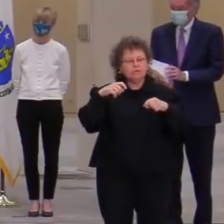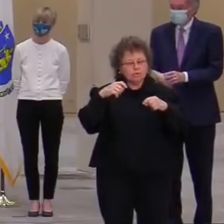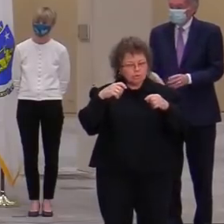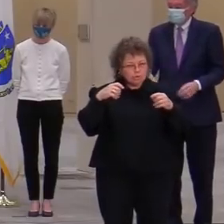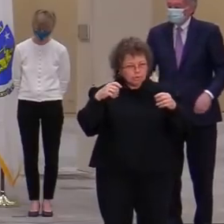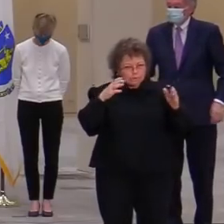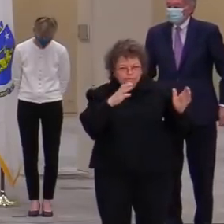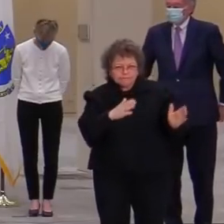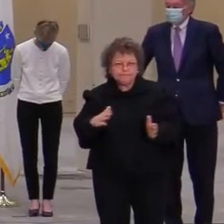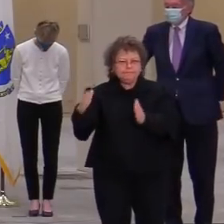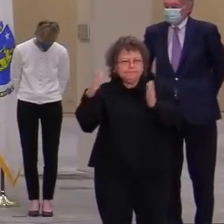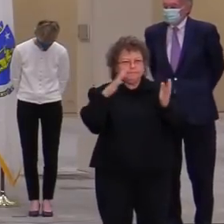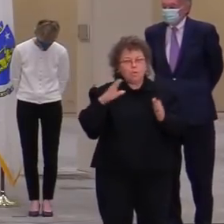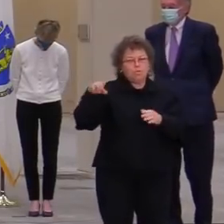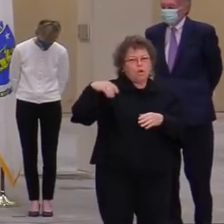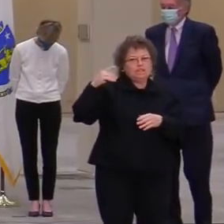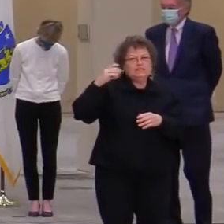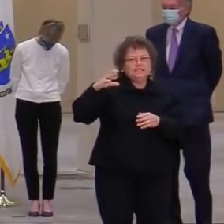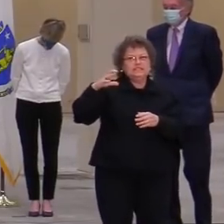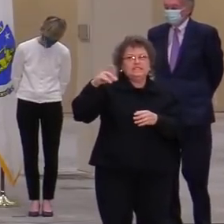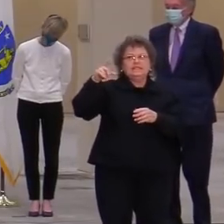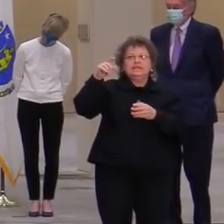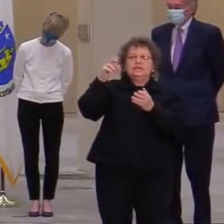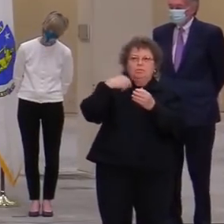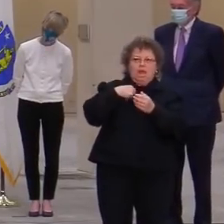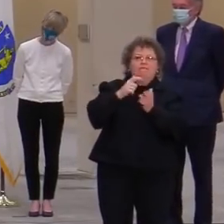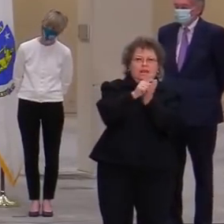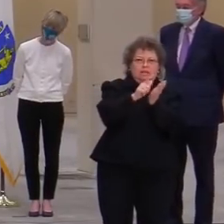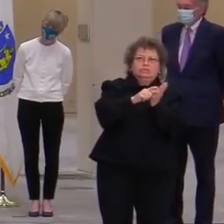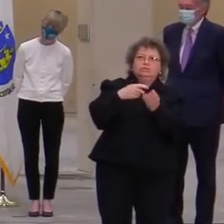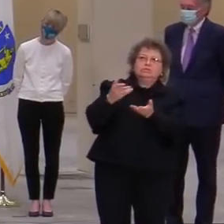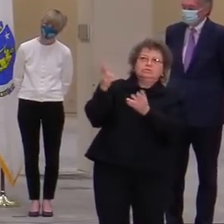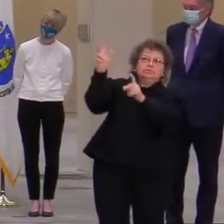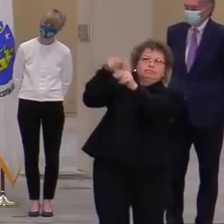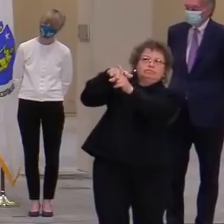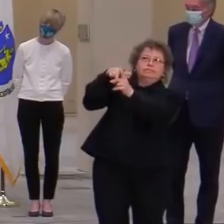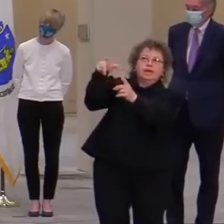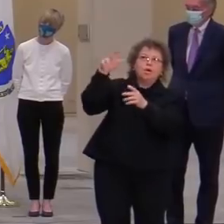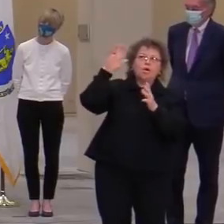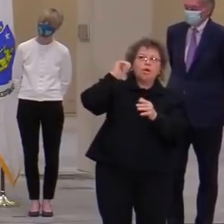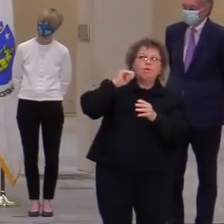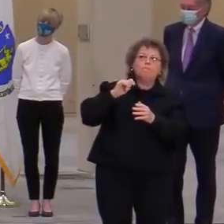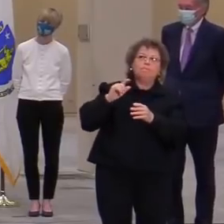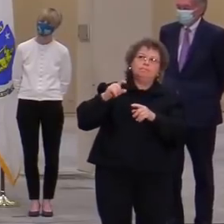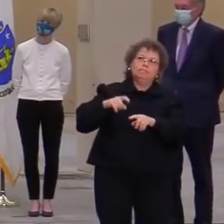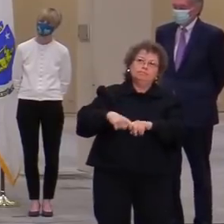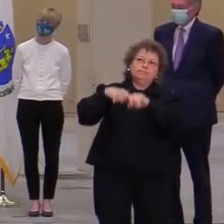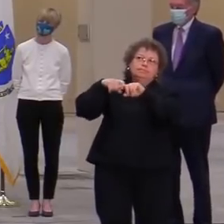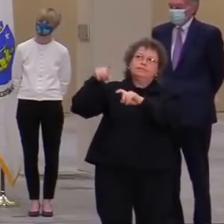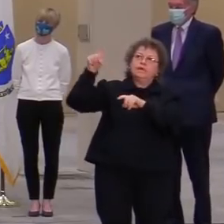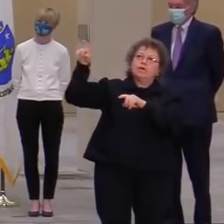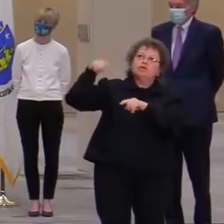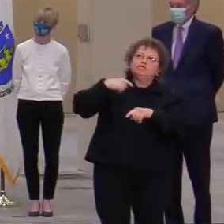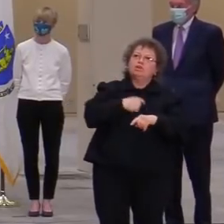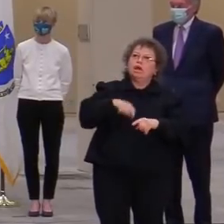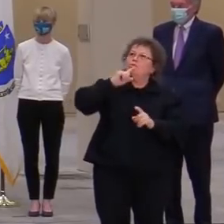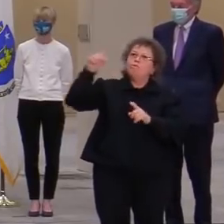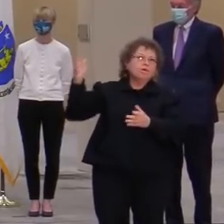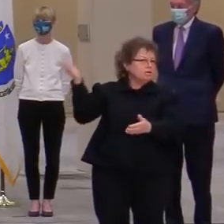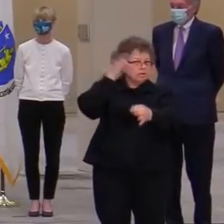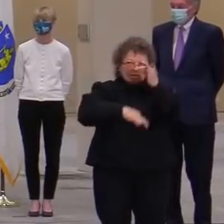in Washington that would correct the situation, but right now there's a lot of money out there that's been given to the